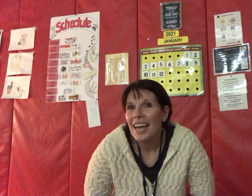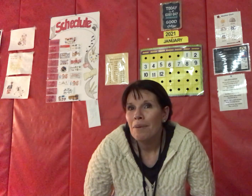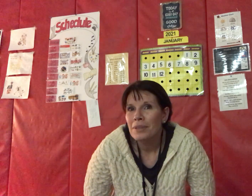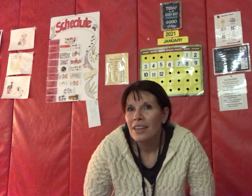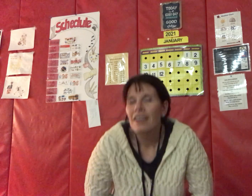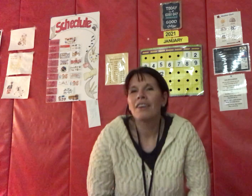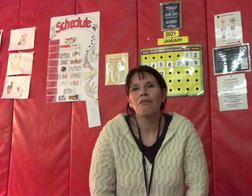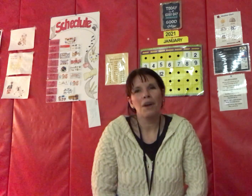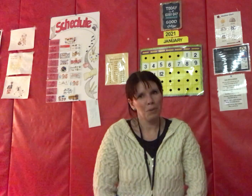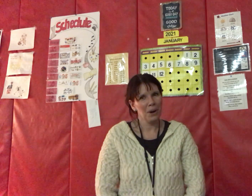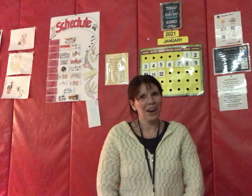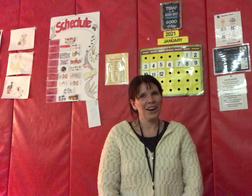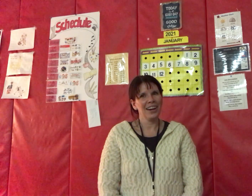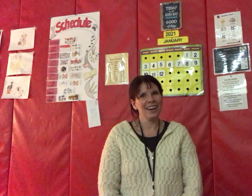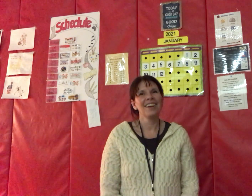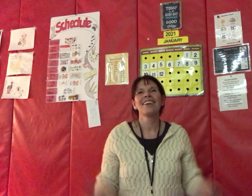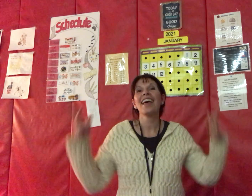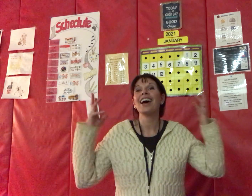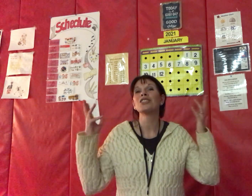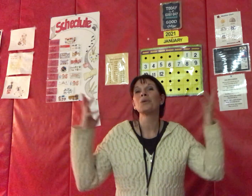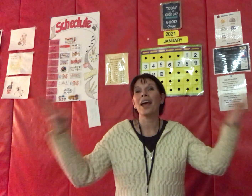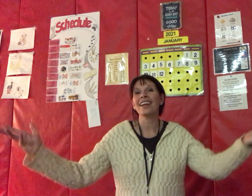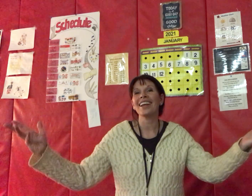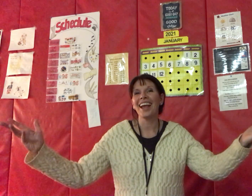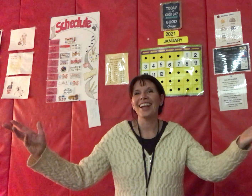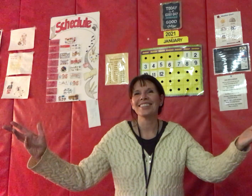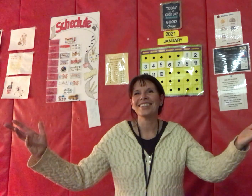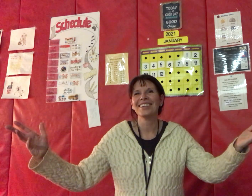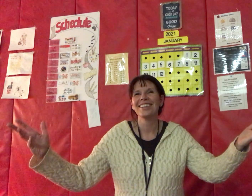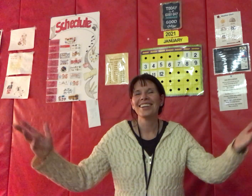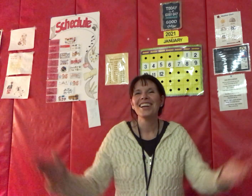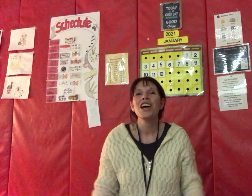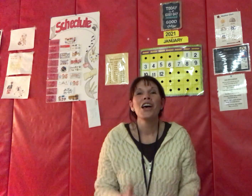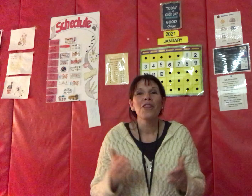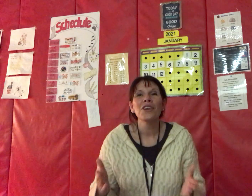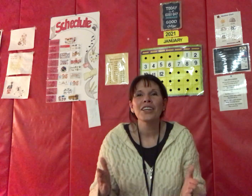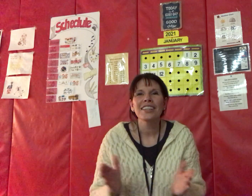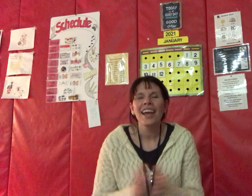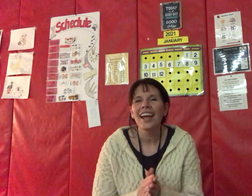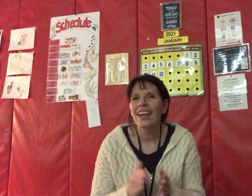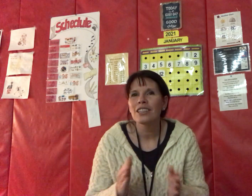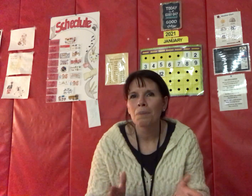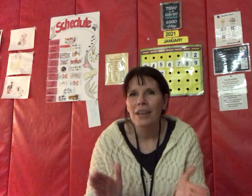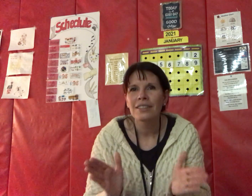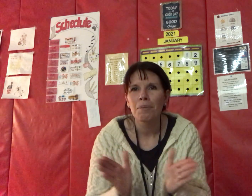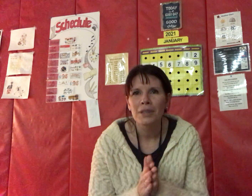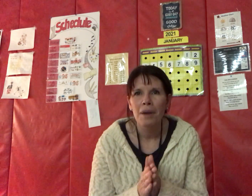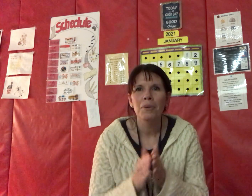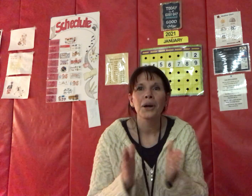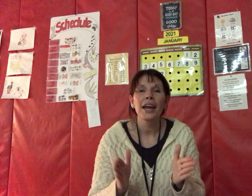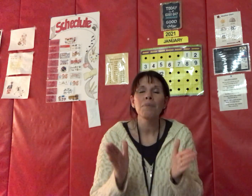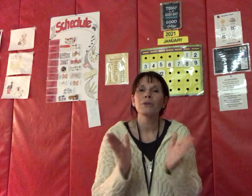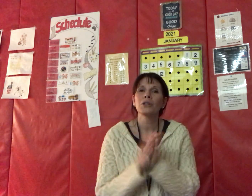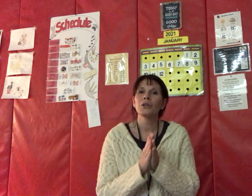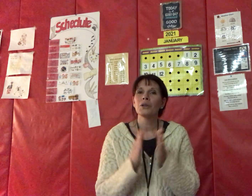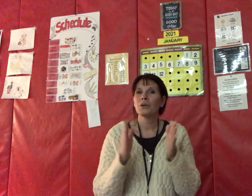Except February has 28. 30 days past September, April, June,